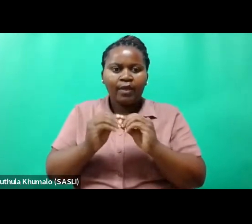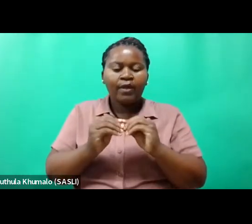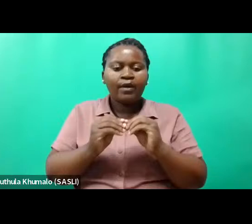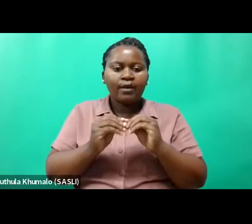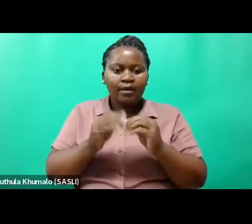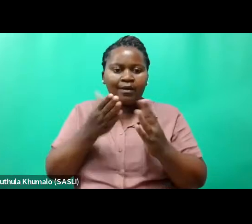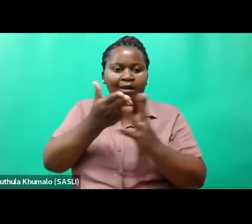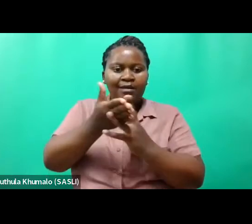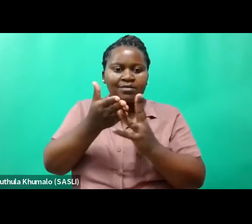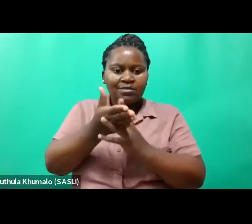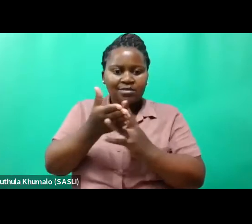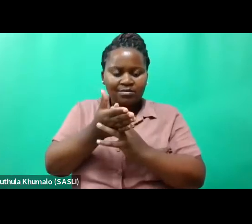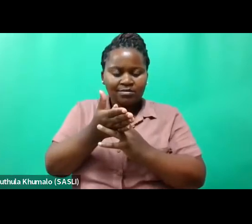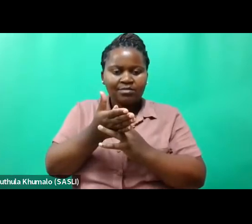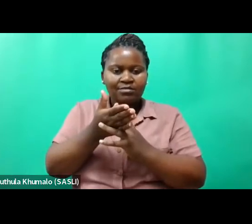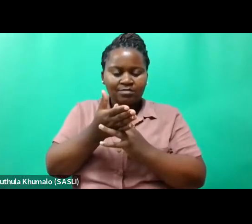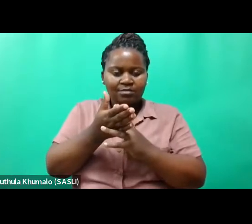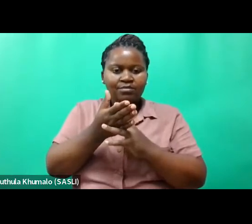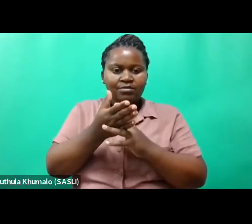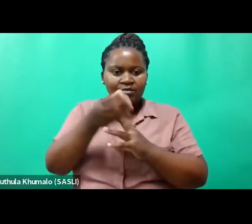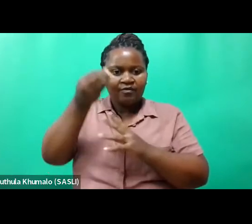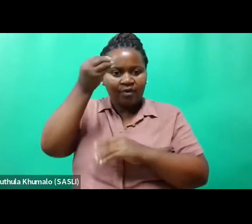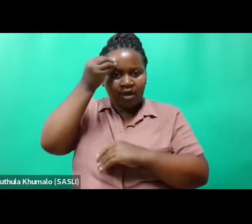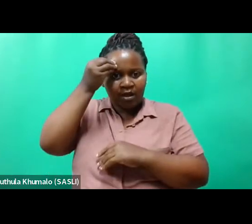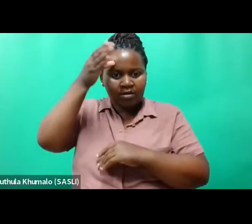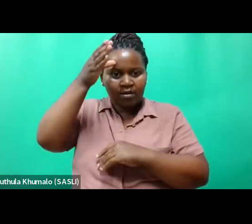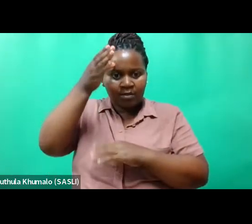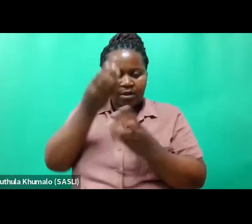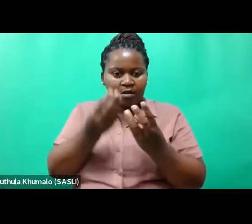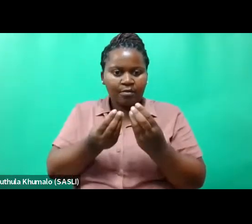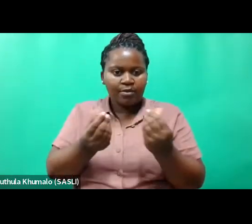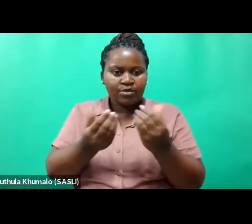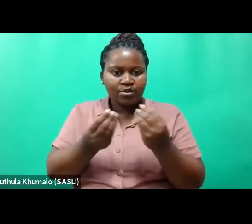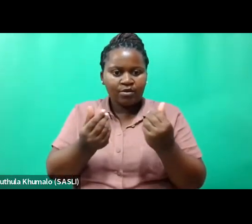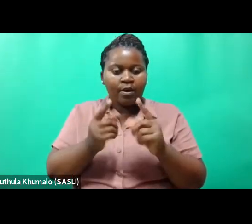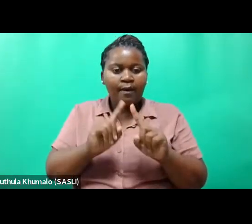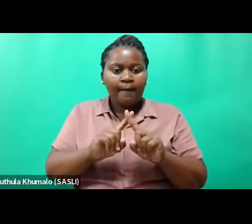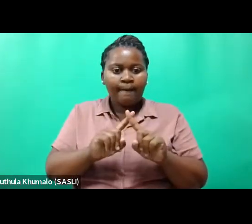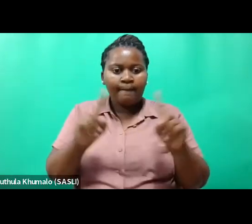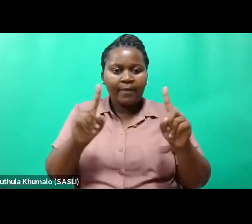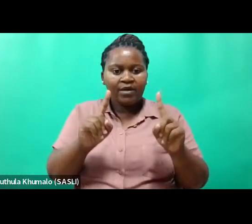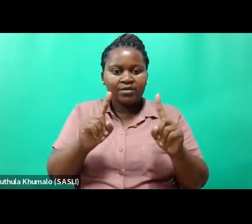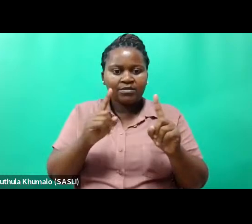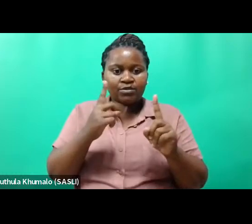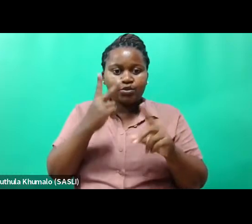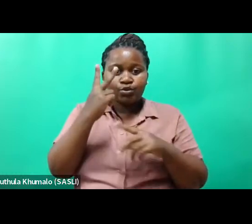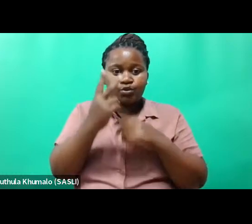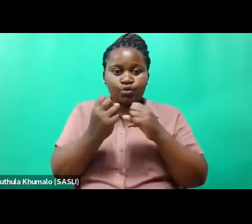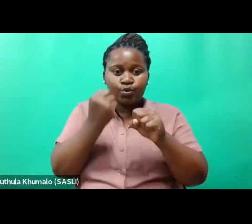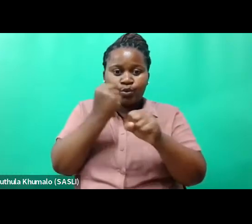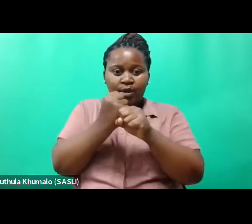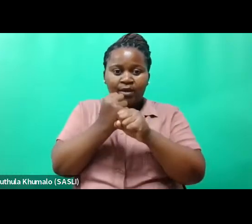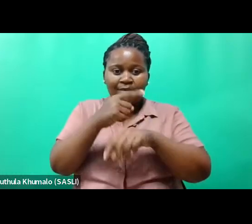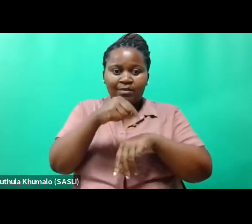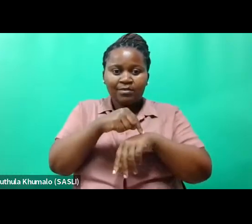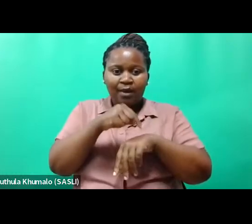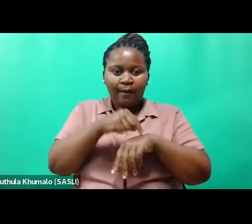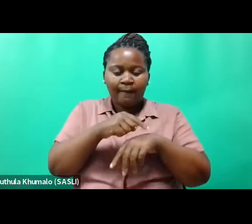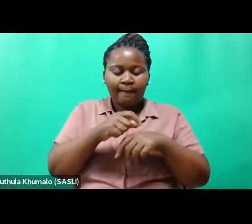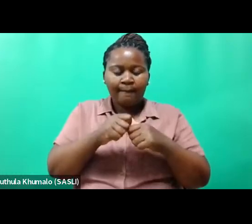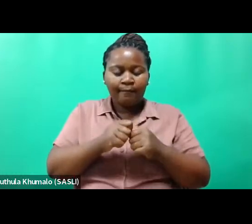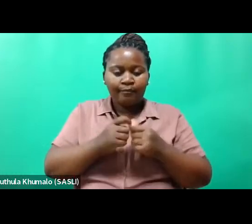inaccessibility to academic materials. However, over the last 2-year period, we've